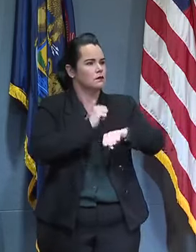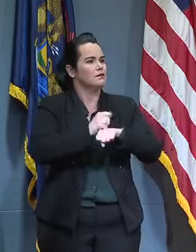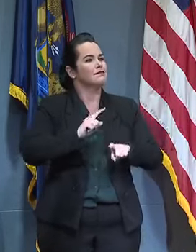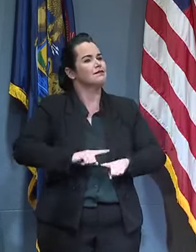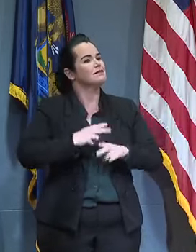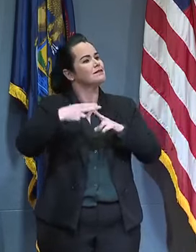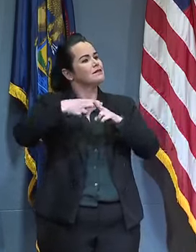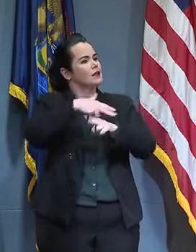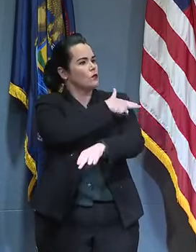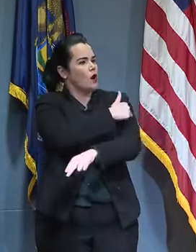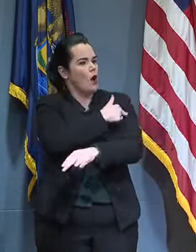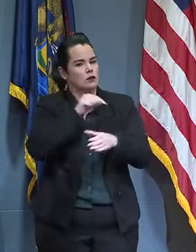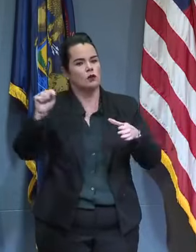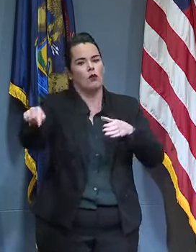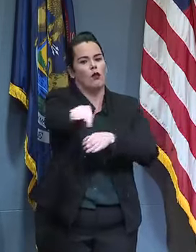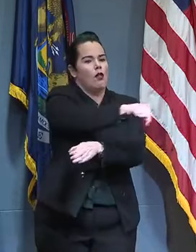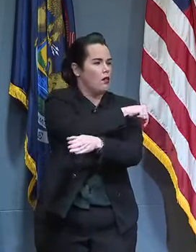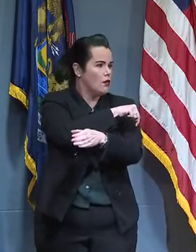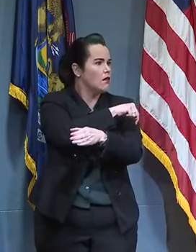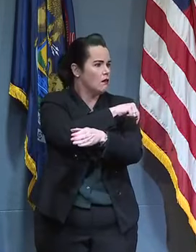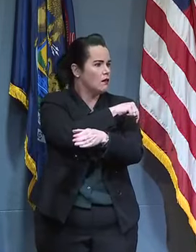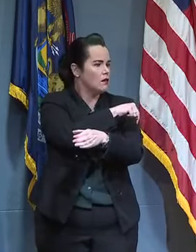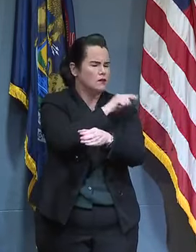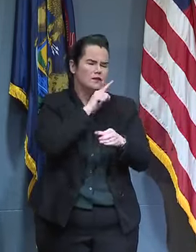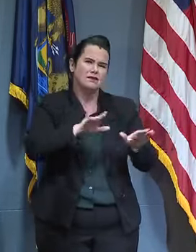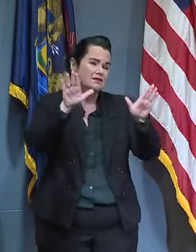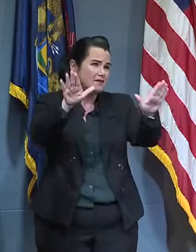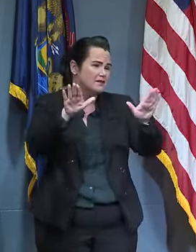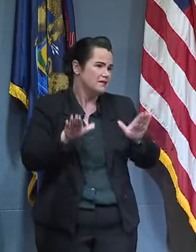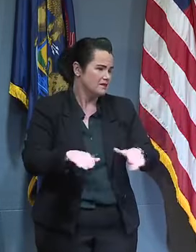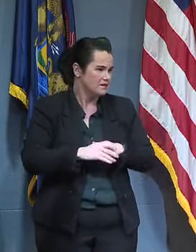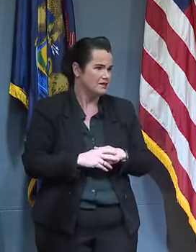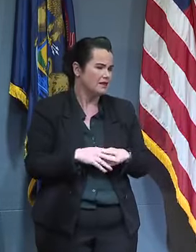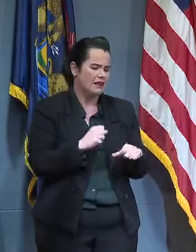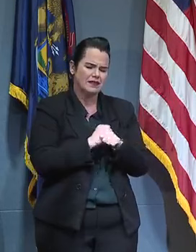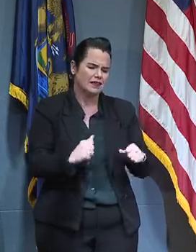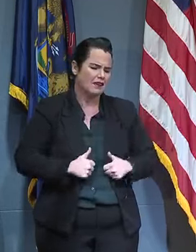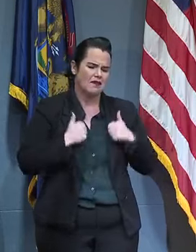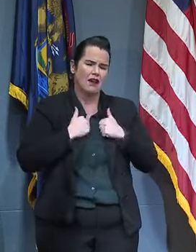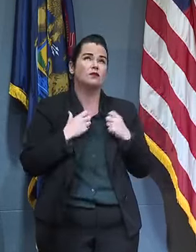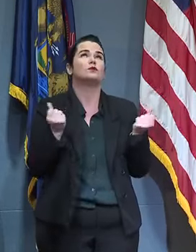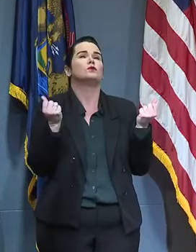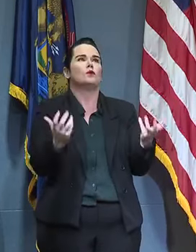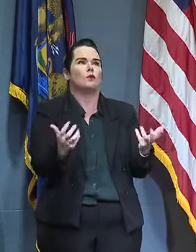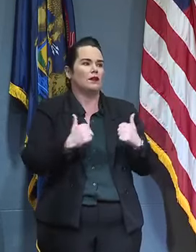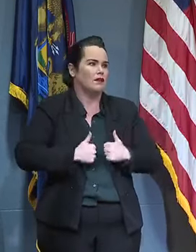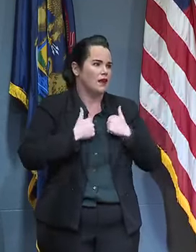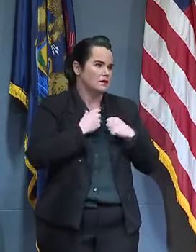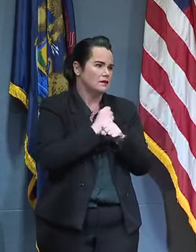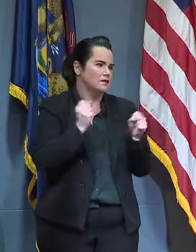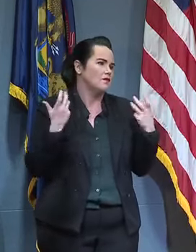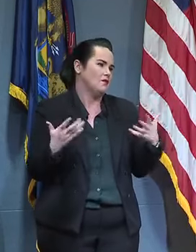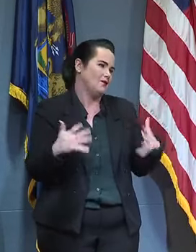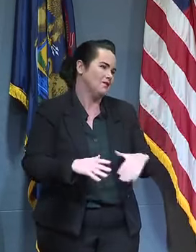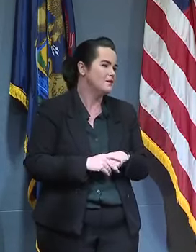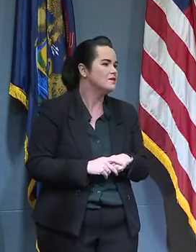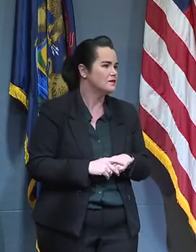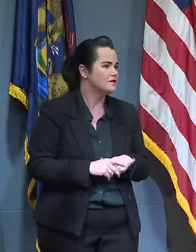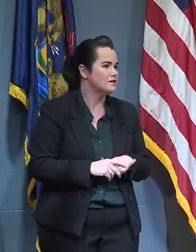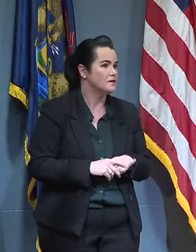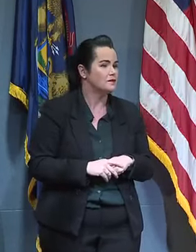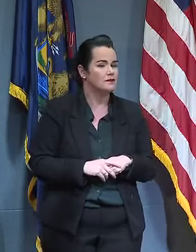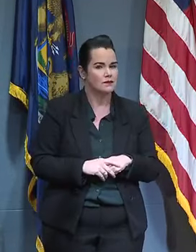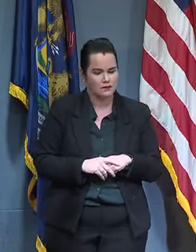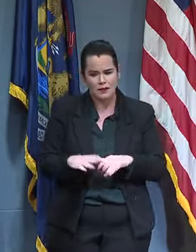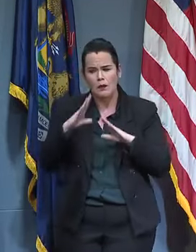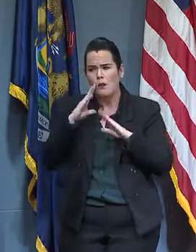And it's been really incredible. And they've saved lives, so many lives in the process. I do hope that Congress continues